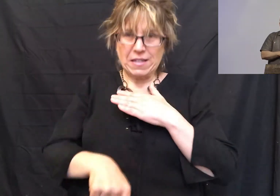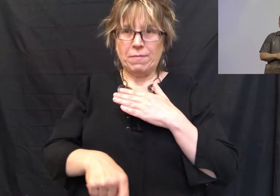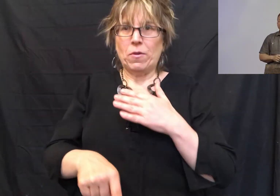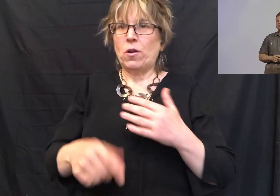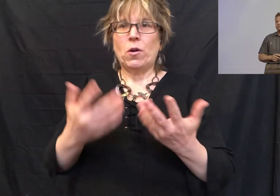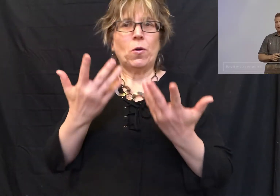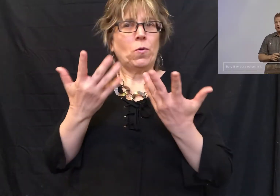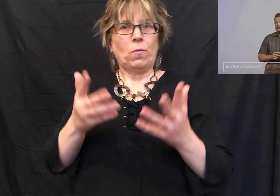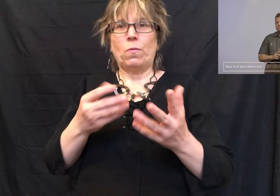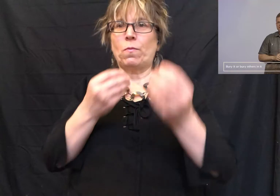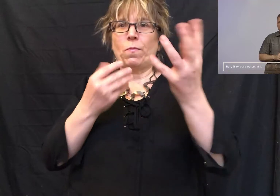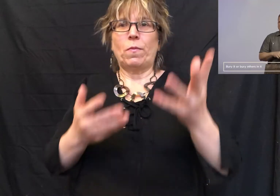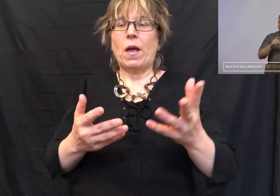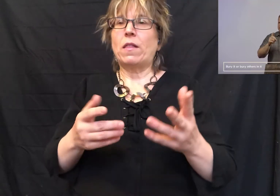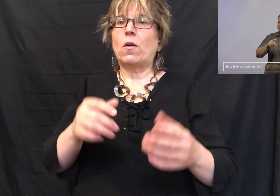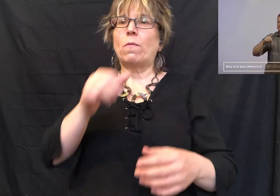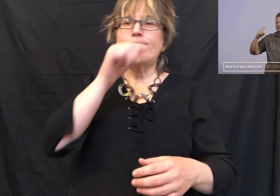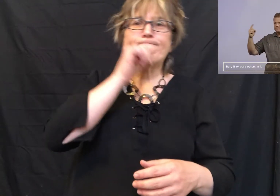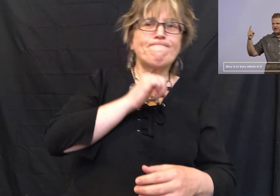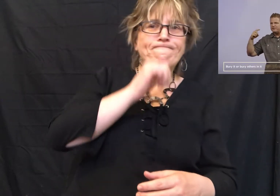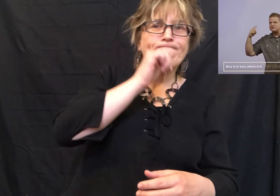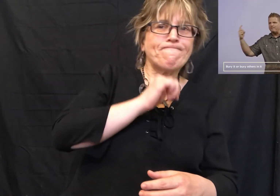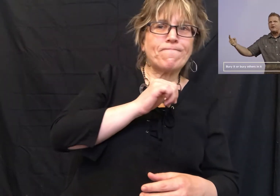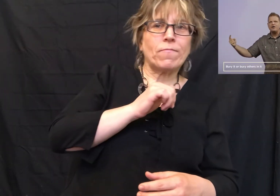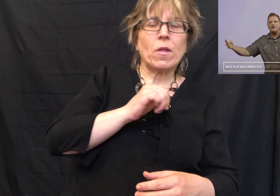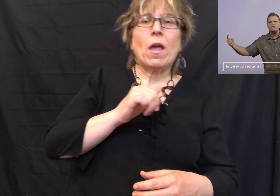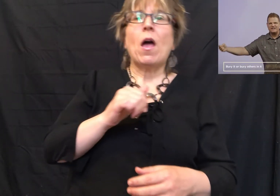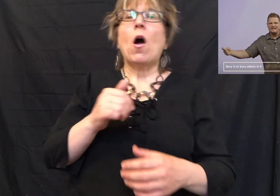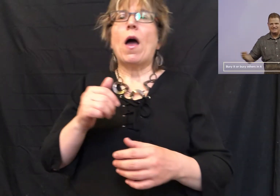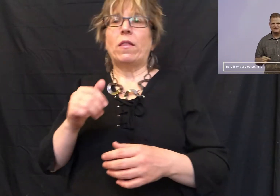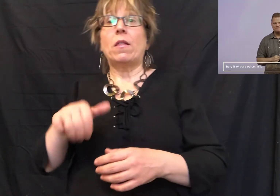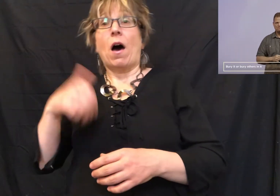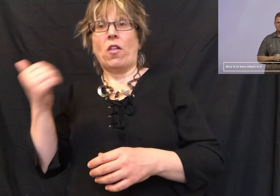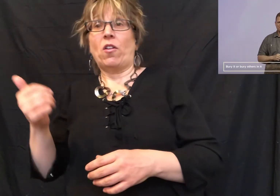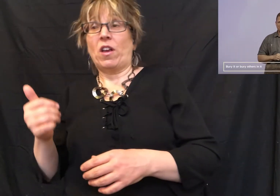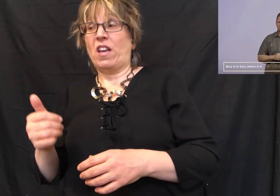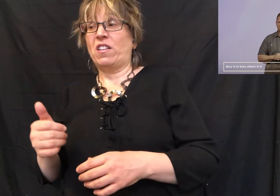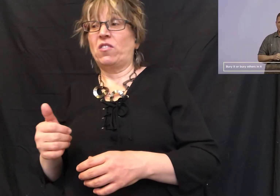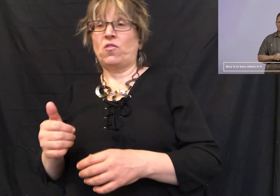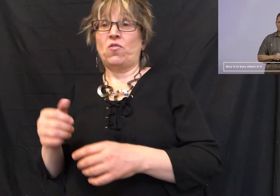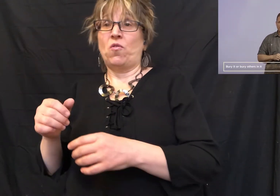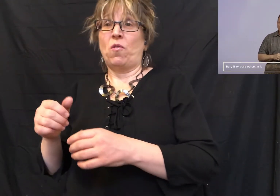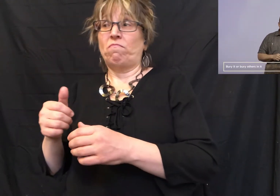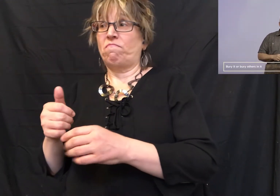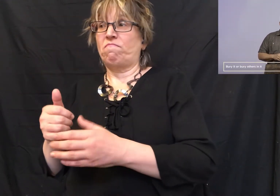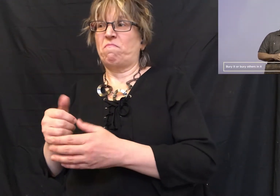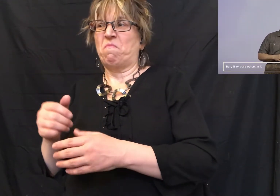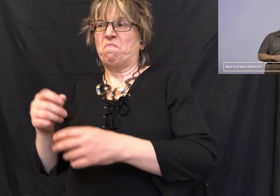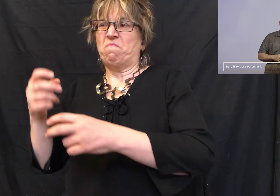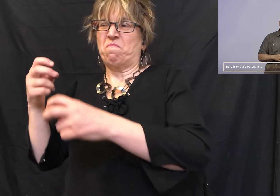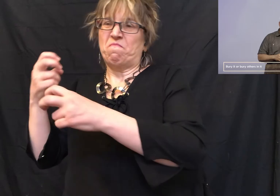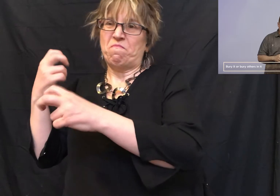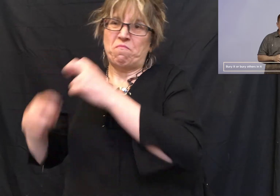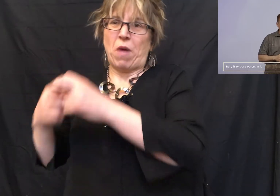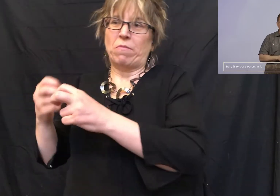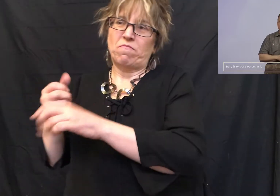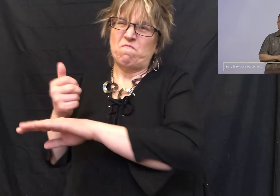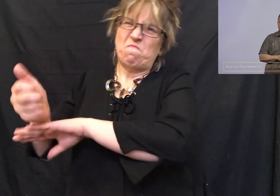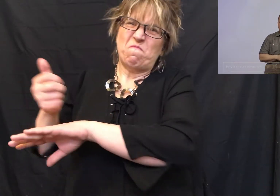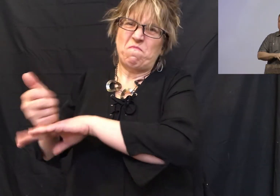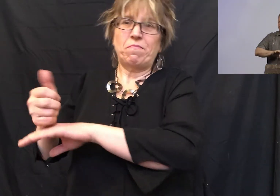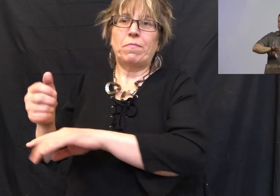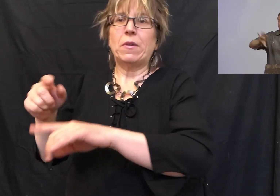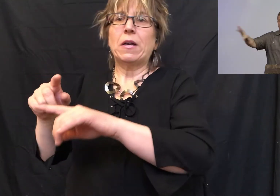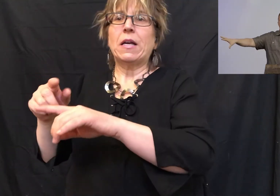share. The first is to bury it, and the other is to bury others in it. All right? We can bury it, we can push it down, act like it